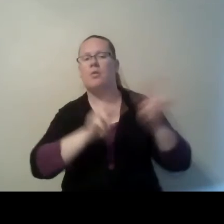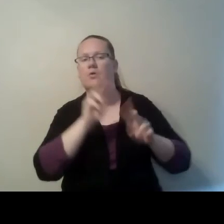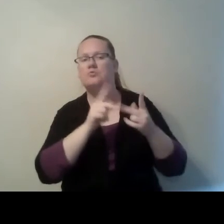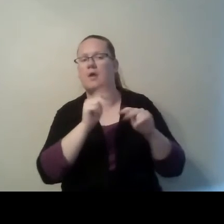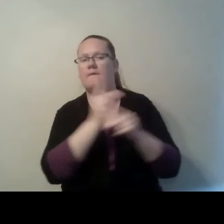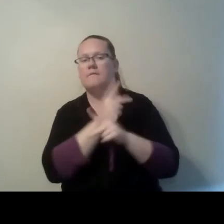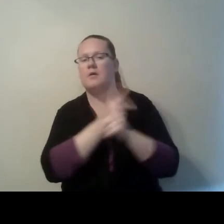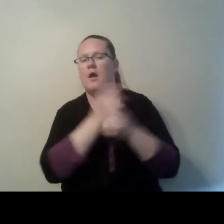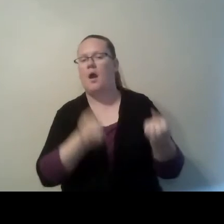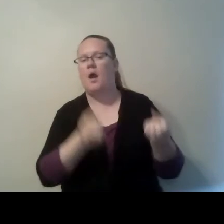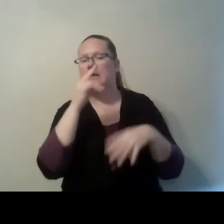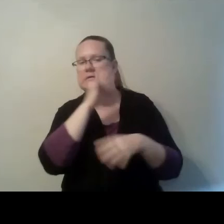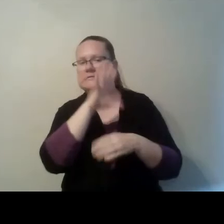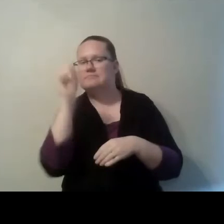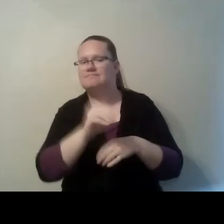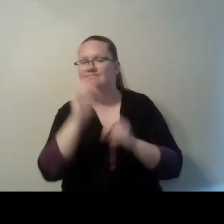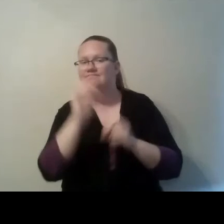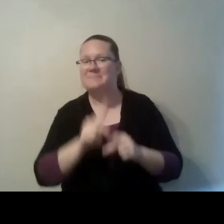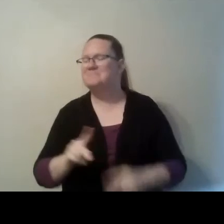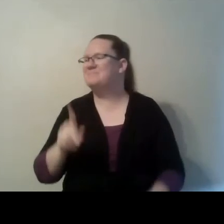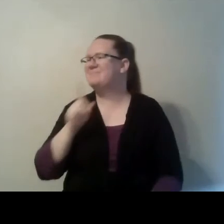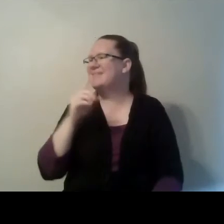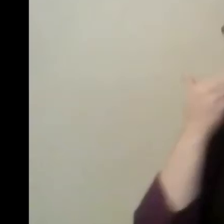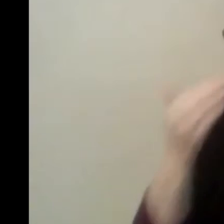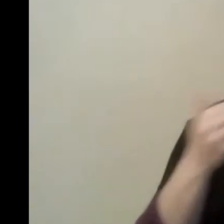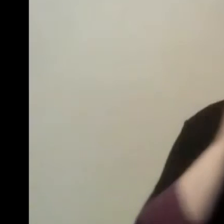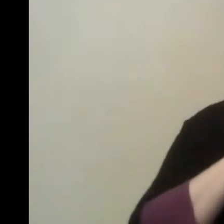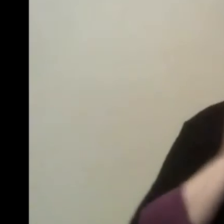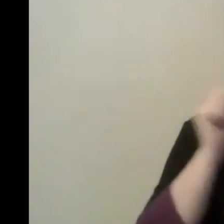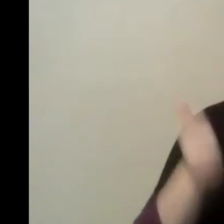with. Thank you. Sure.